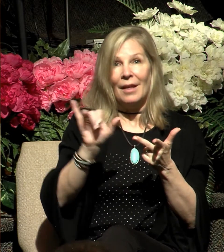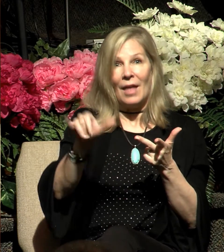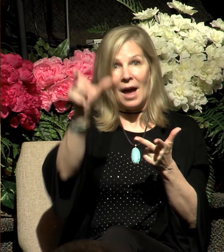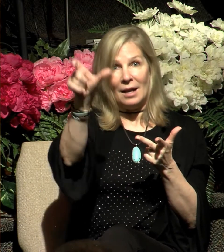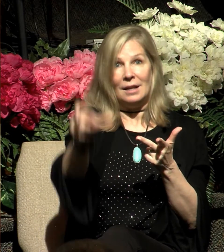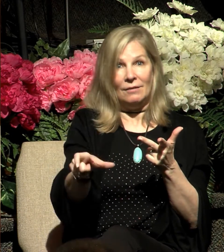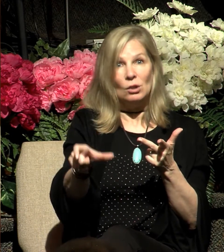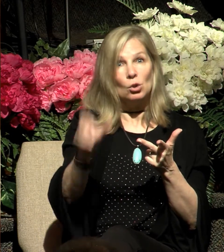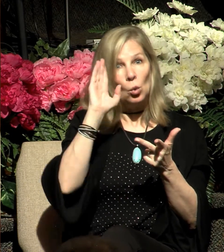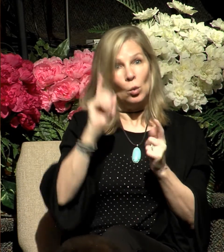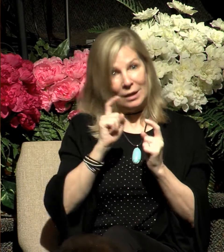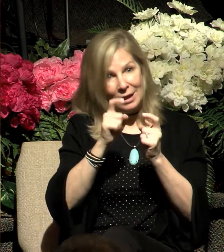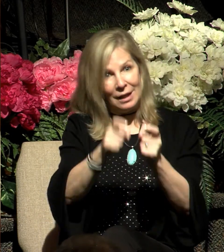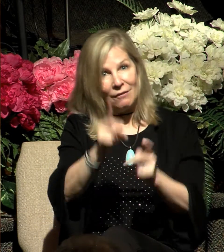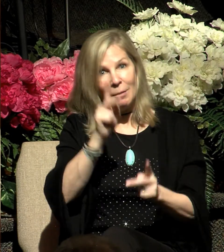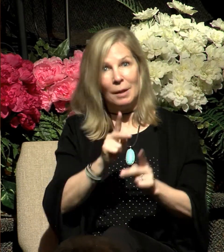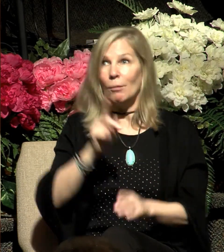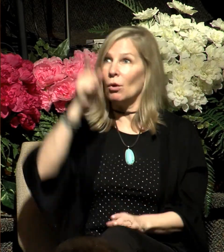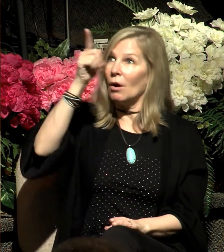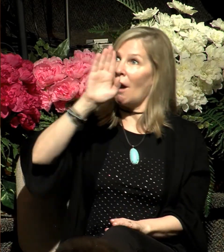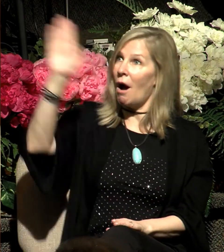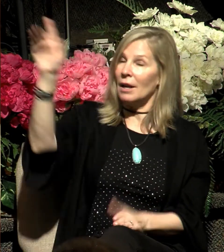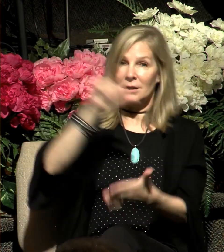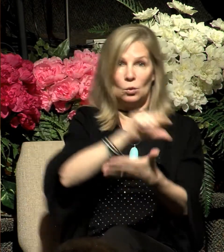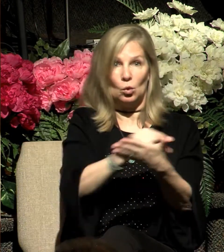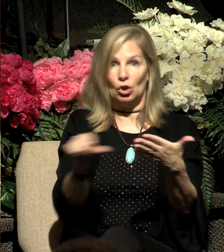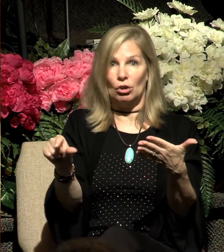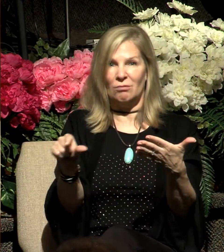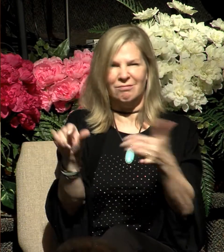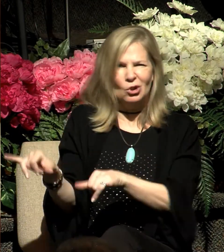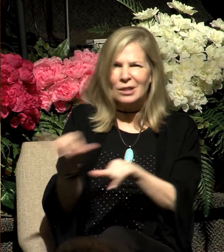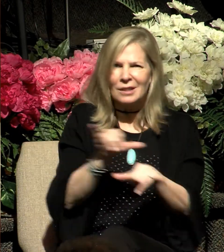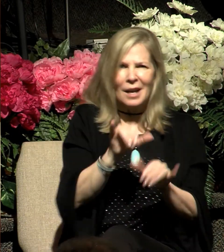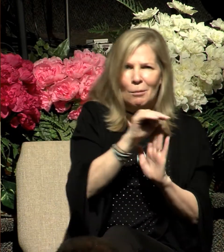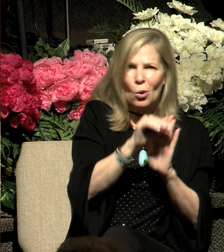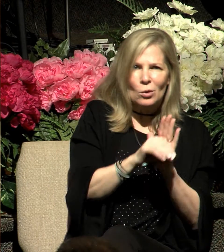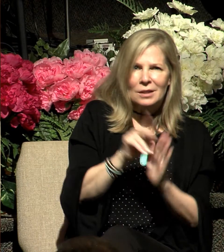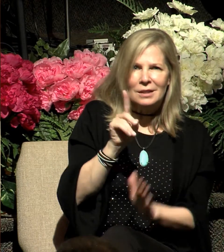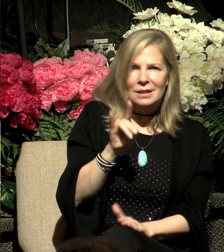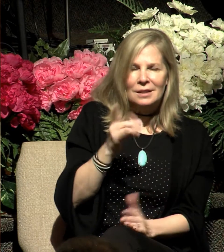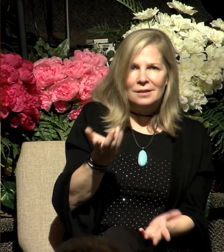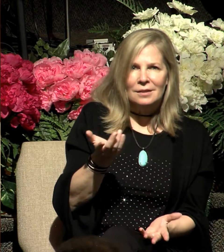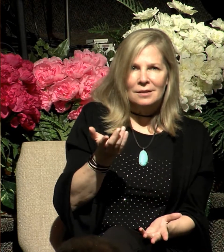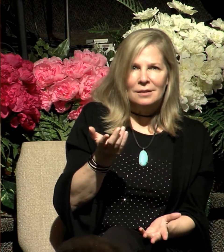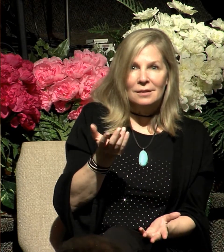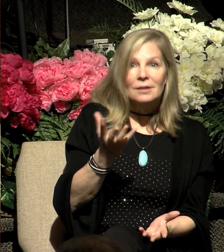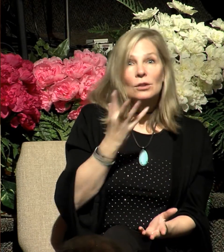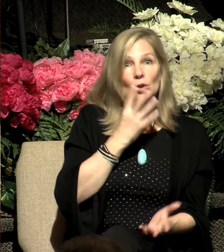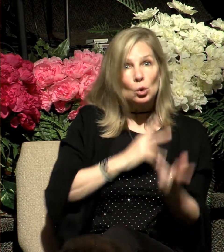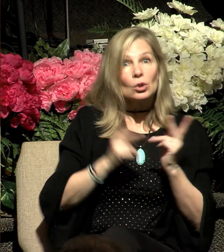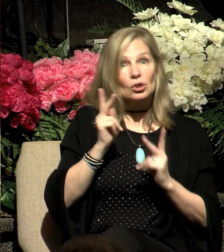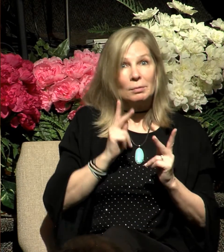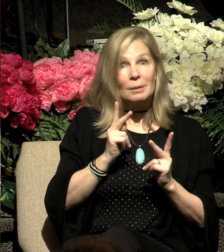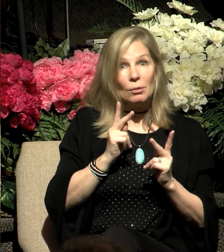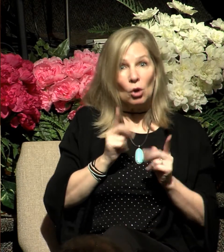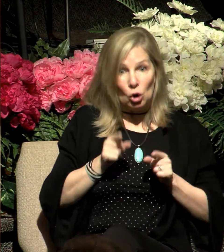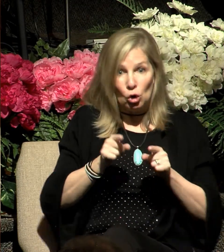people God's revelation, his word, as Moses did. And the Jewish people of Christ's day, they knew very